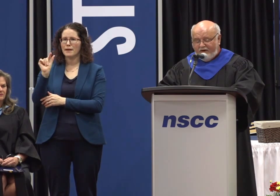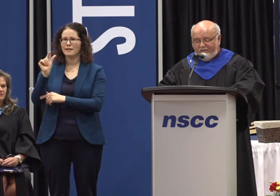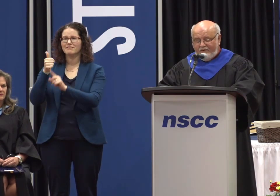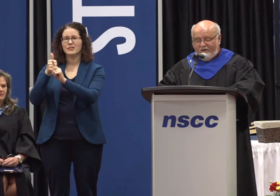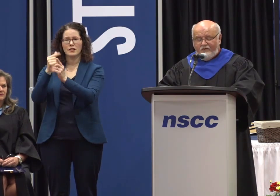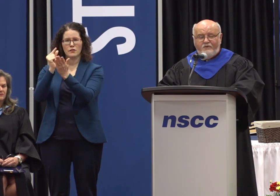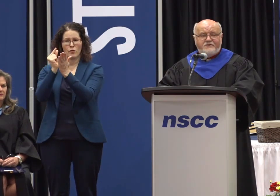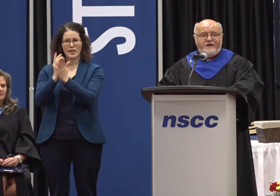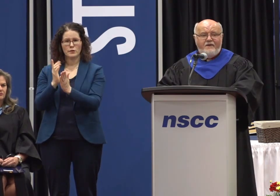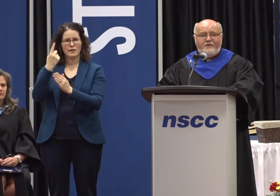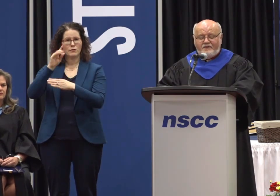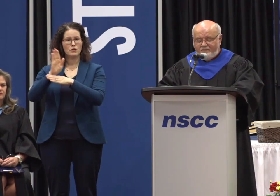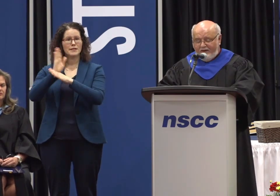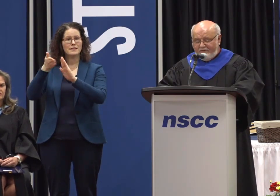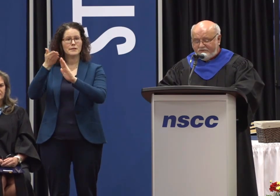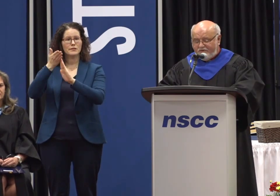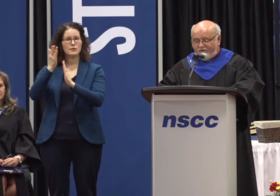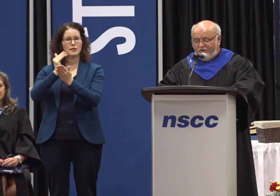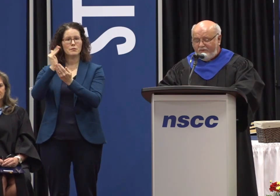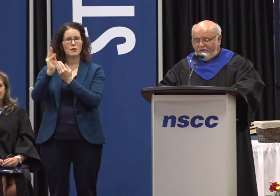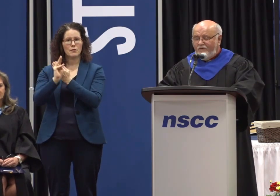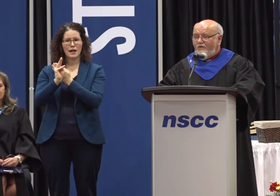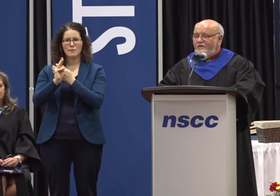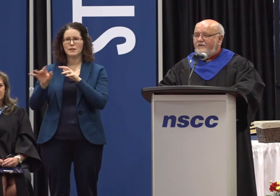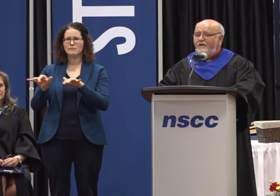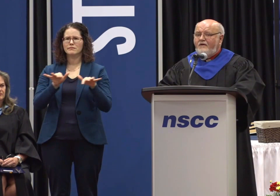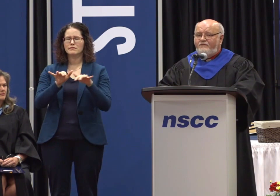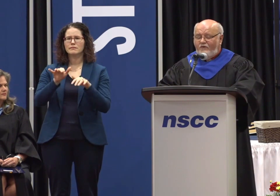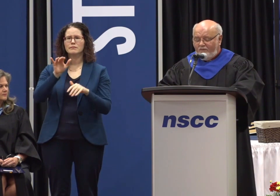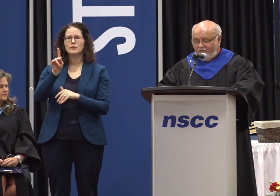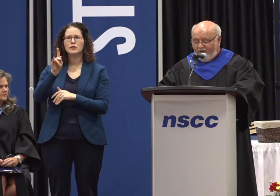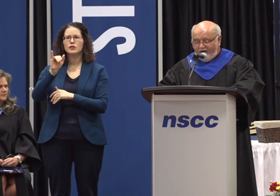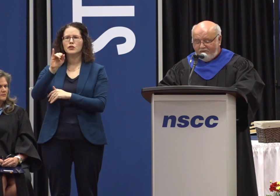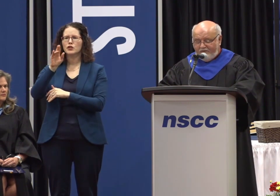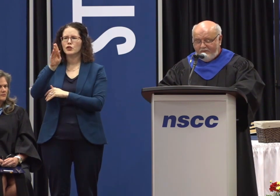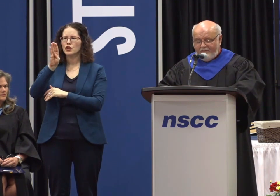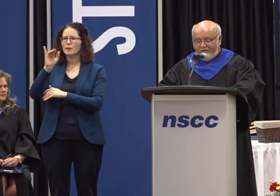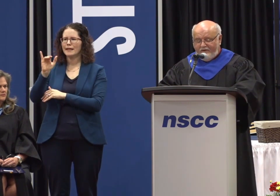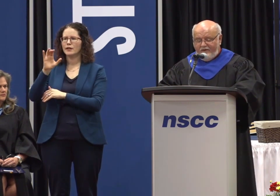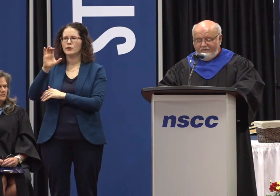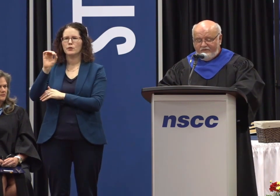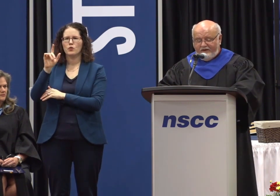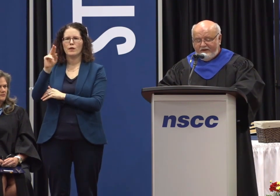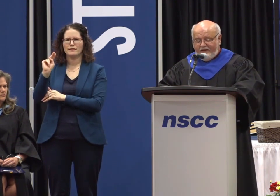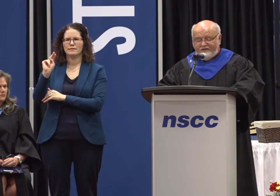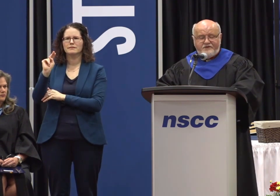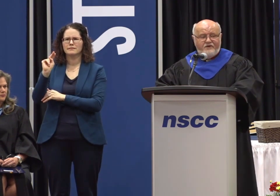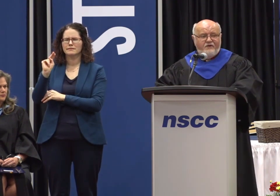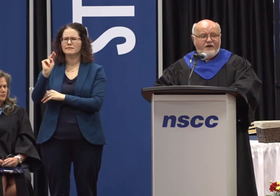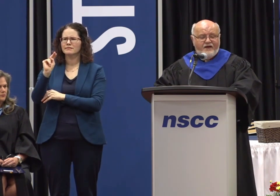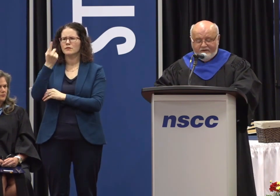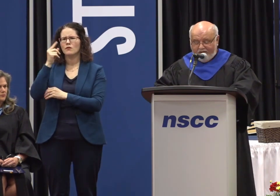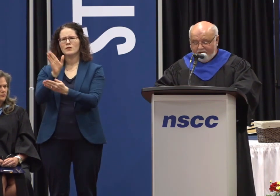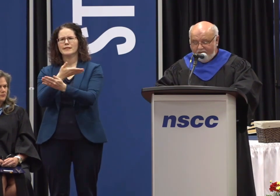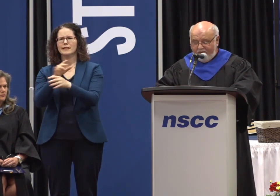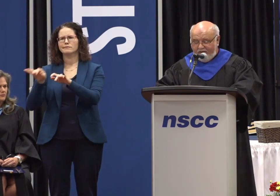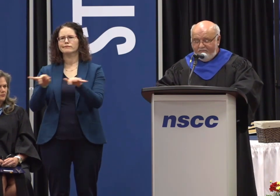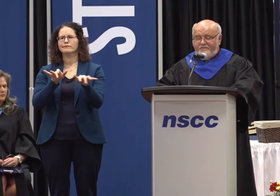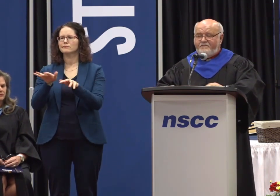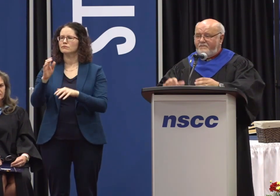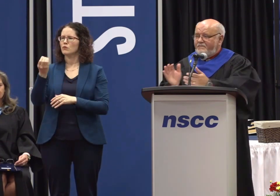administration program who was accompanied by Mr. Kirby Coolin, former faculty member, for leading us in O